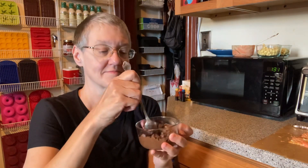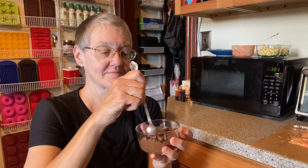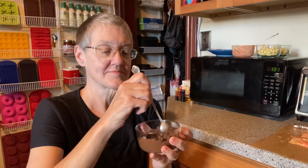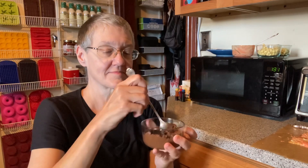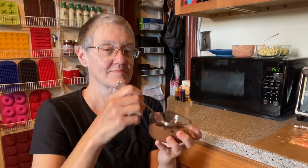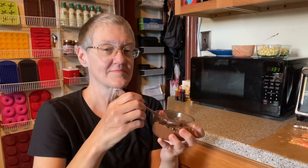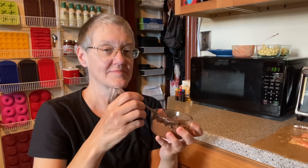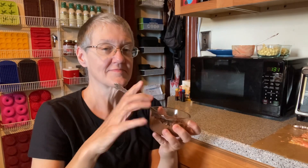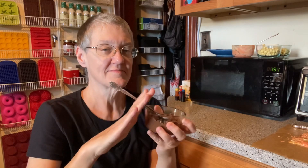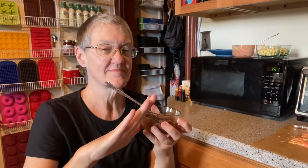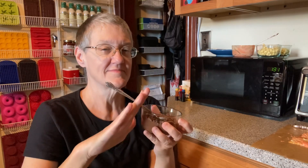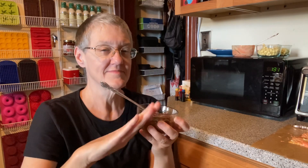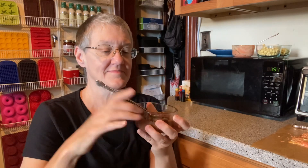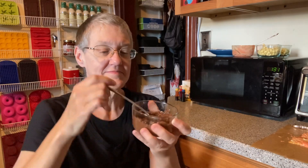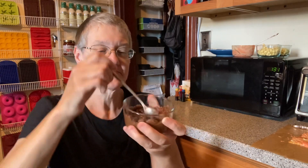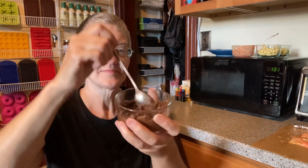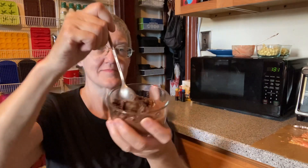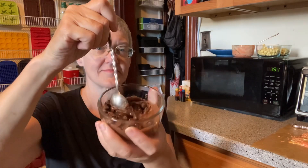Yeah, that's it. That's enough.